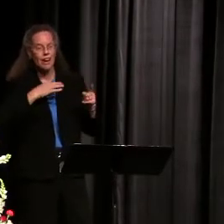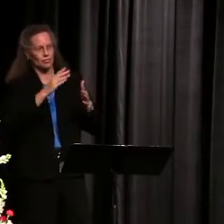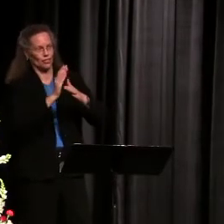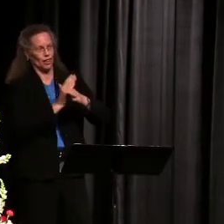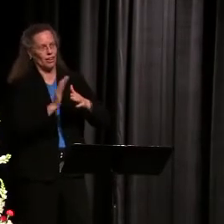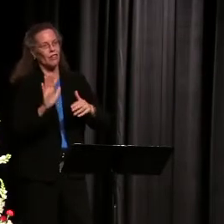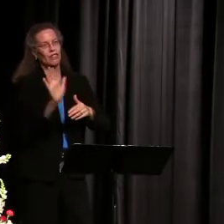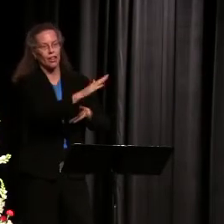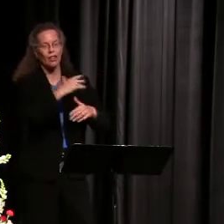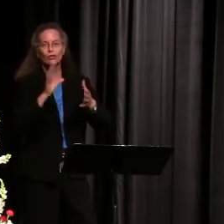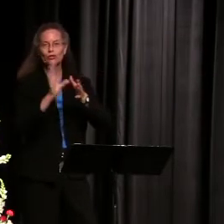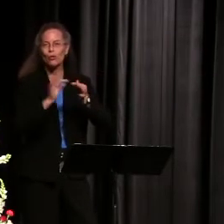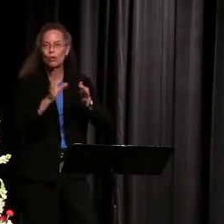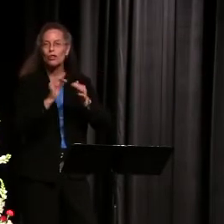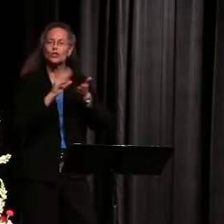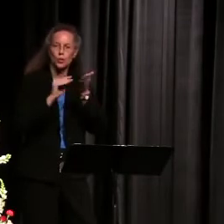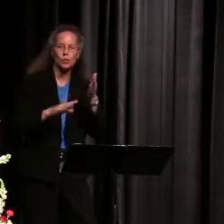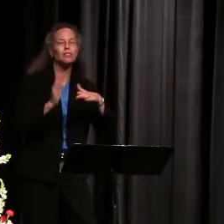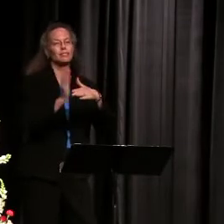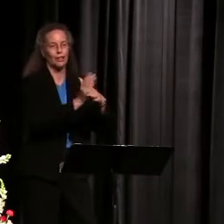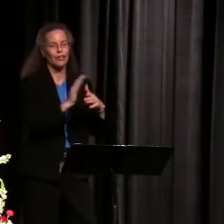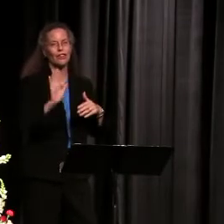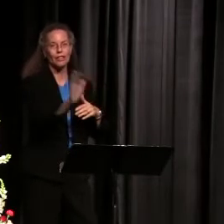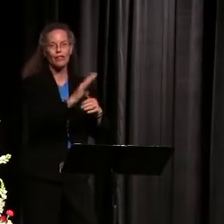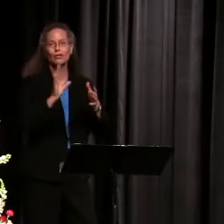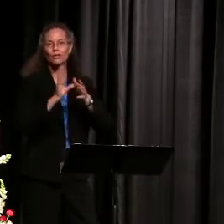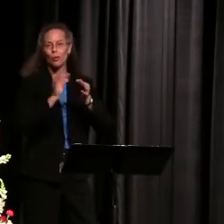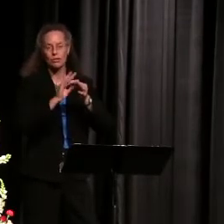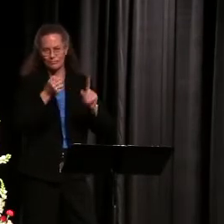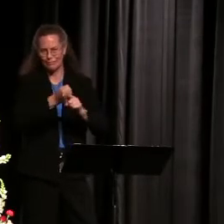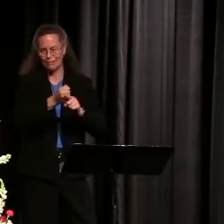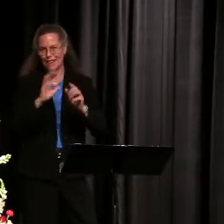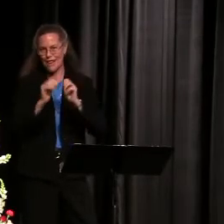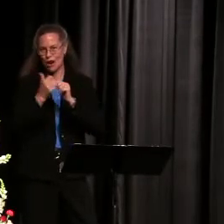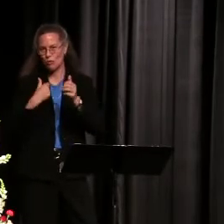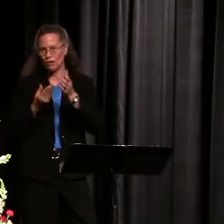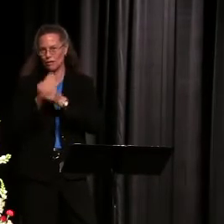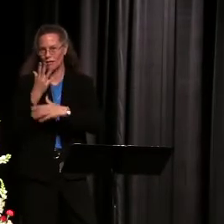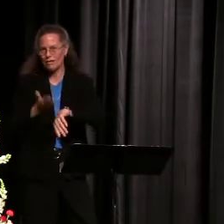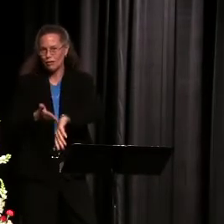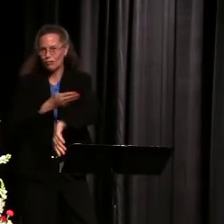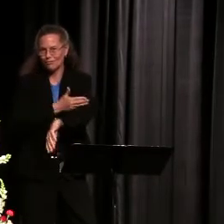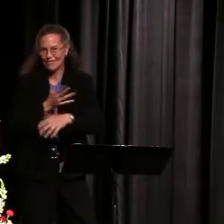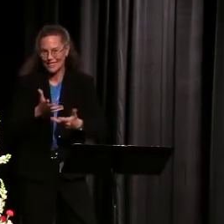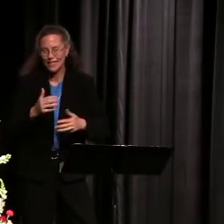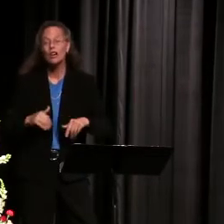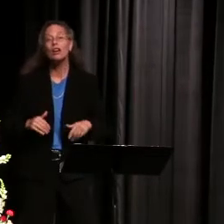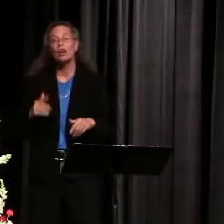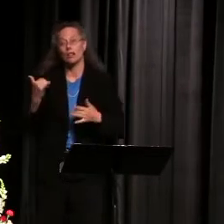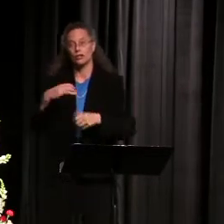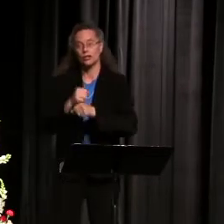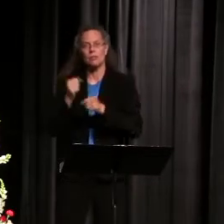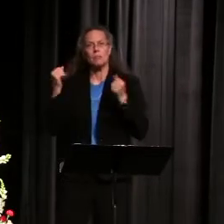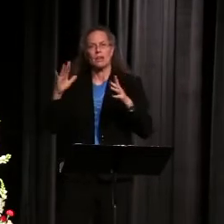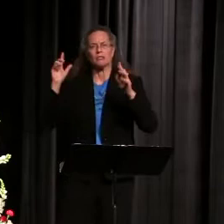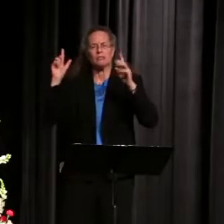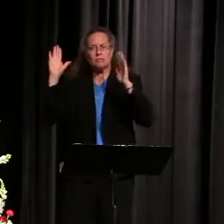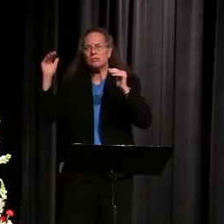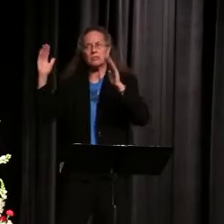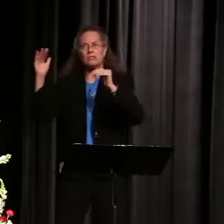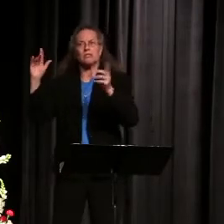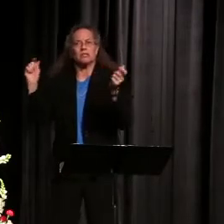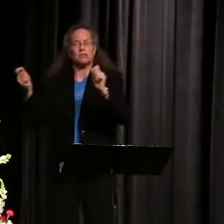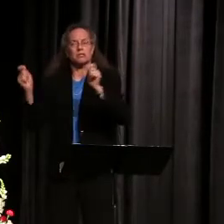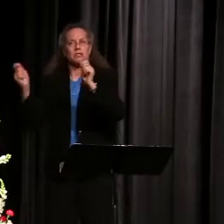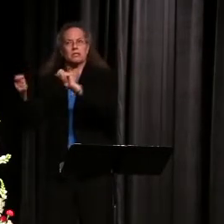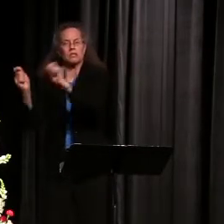stories impact our ability to learn and grow. Considering all of the challenges and unexpected changes of this year, this was never